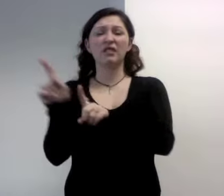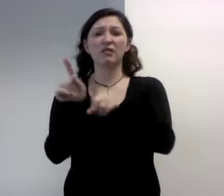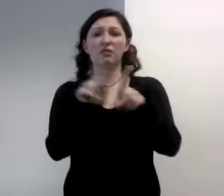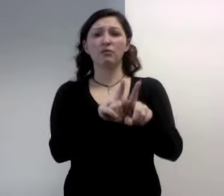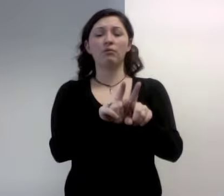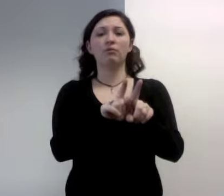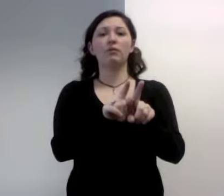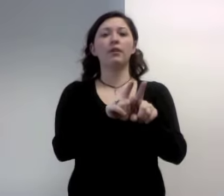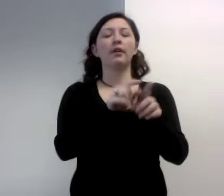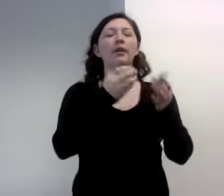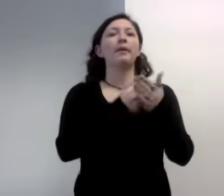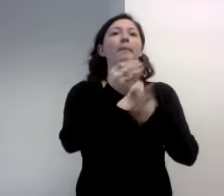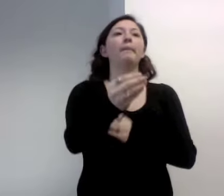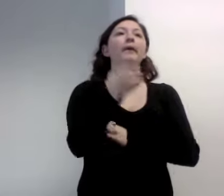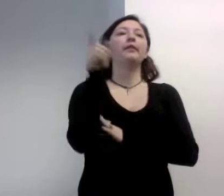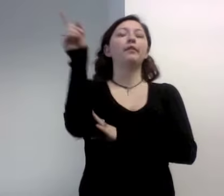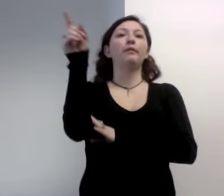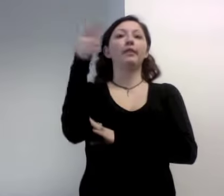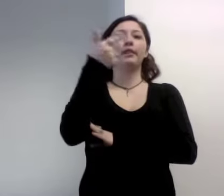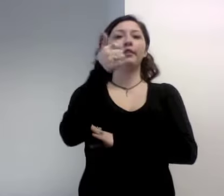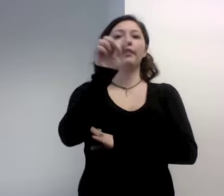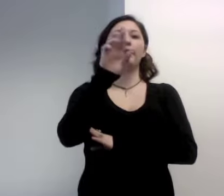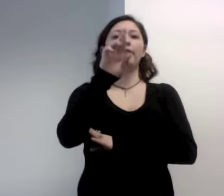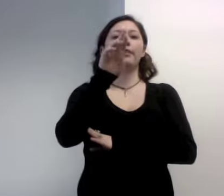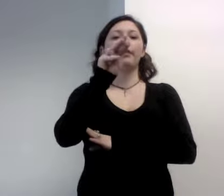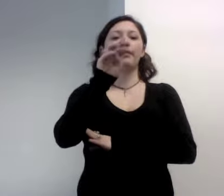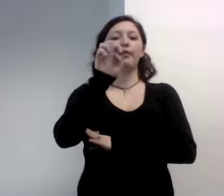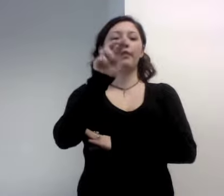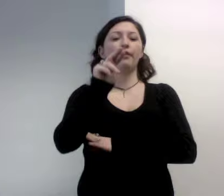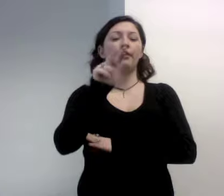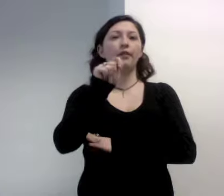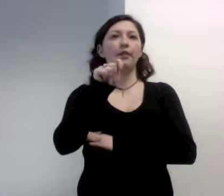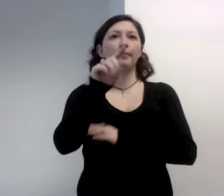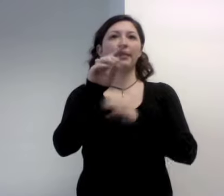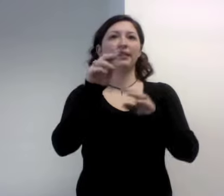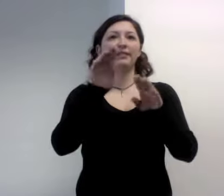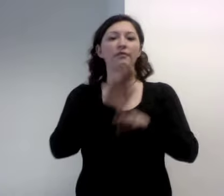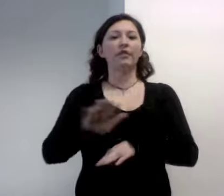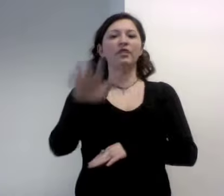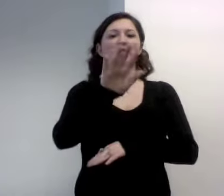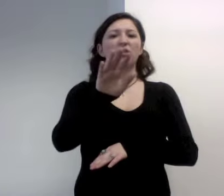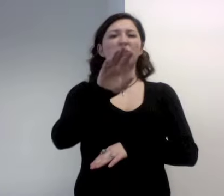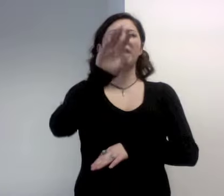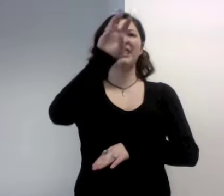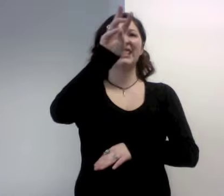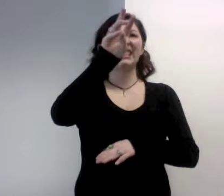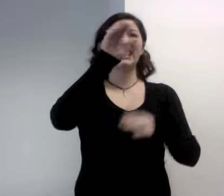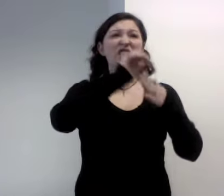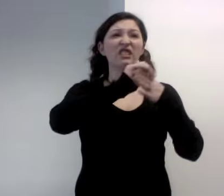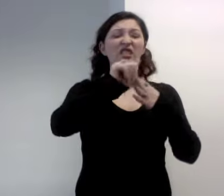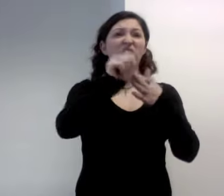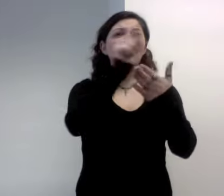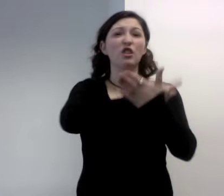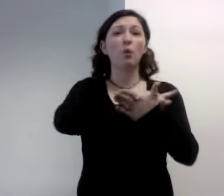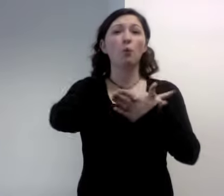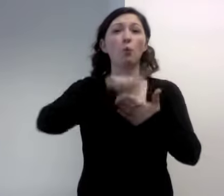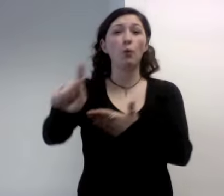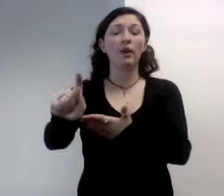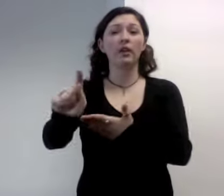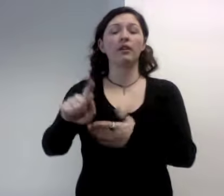Wages in the garment district were as low as $6 a week. Employers were so cruel at times, not all